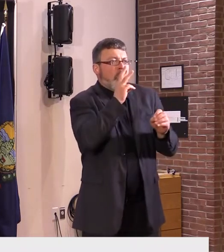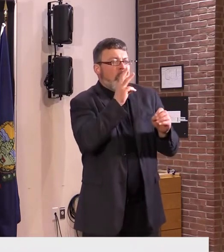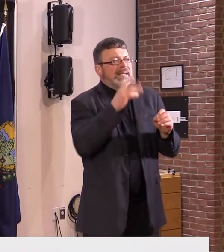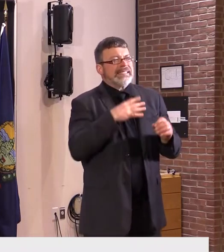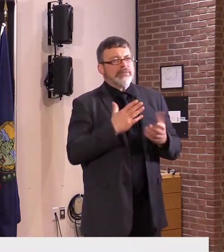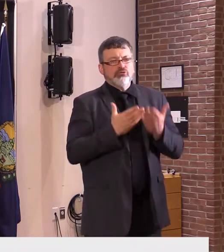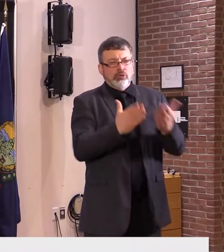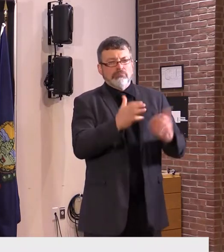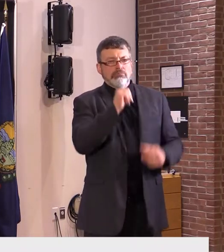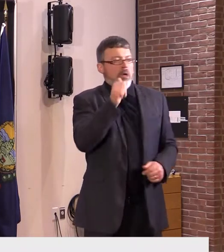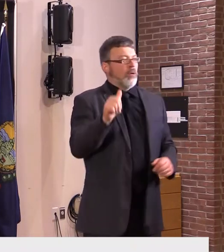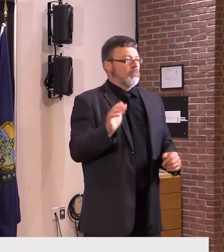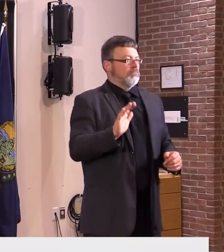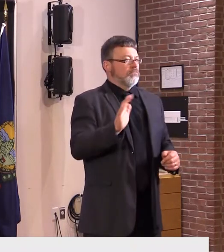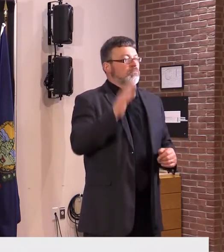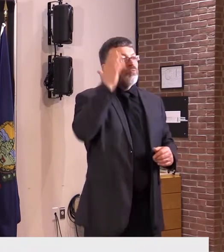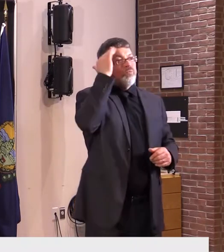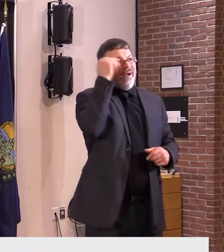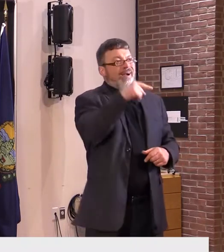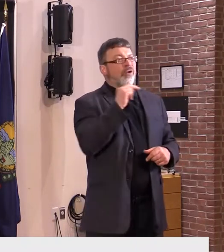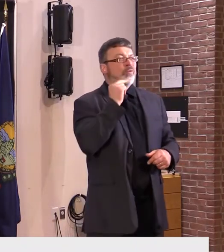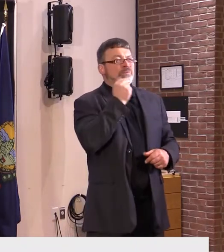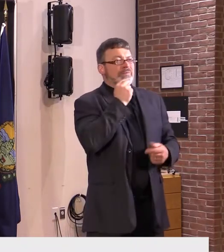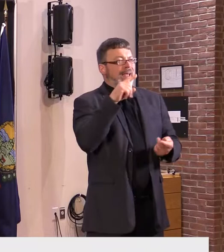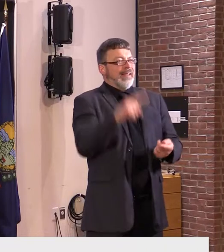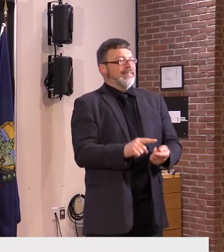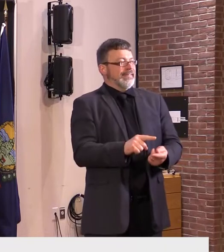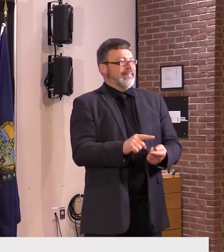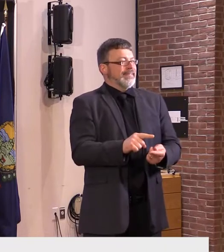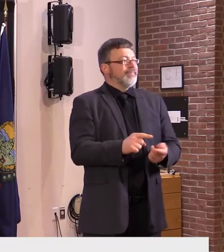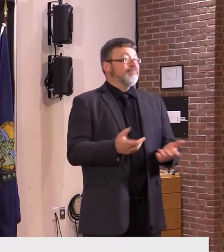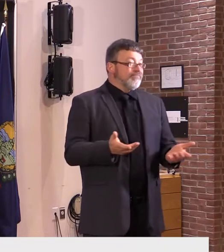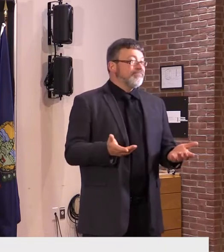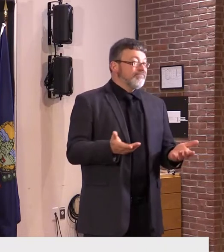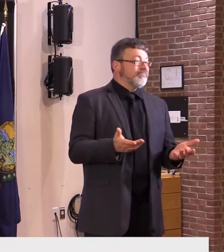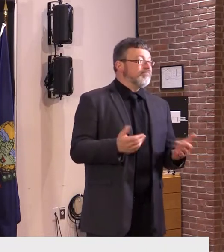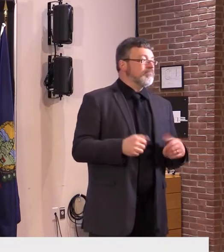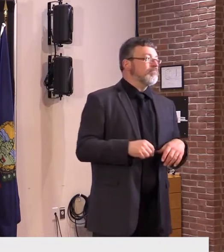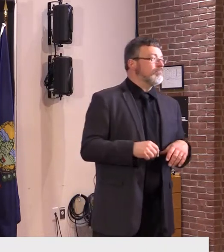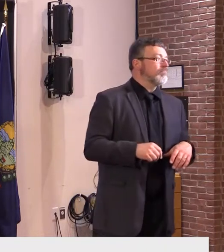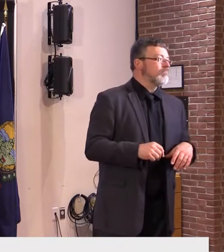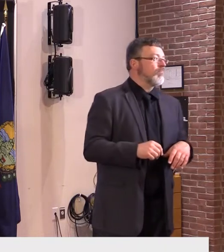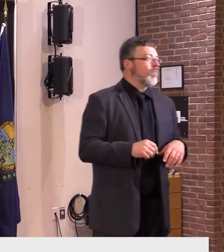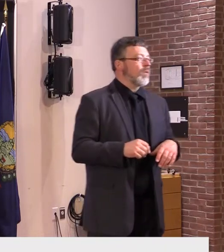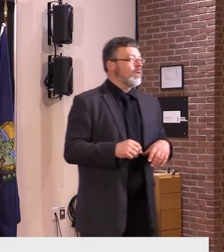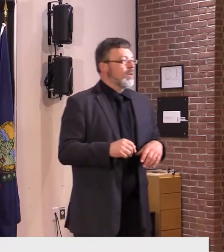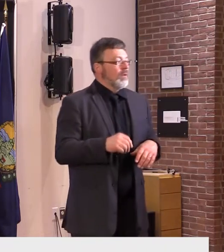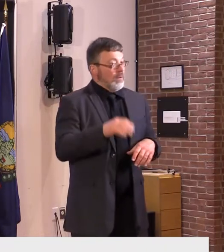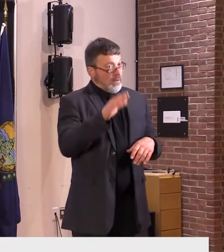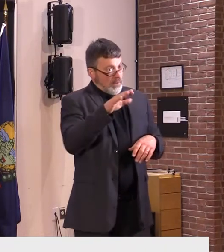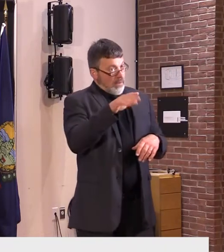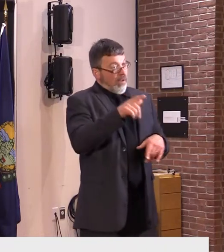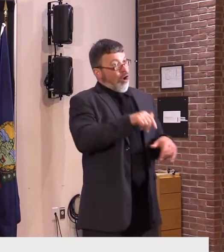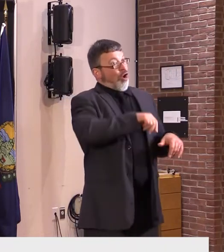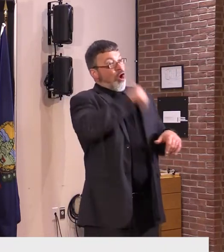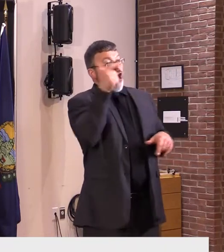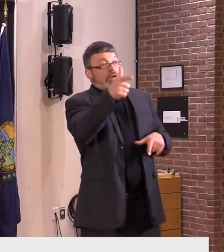are legitimate and safe sources. Order only from well-recognized distributors and